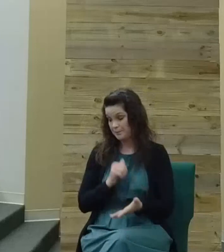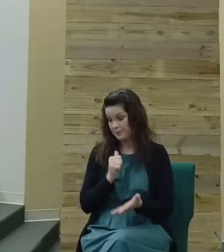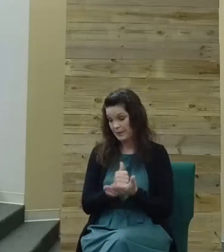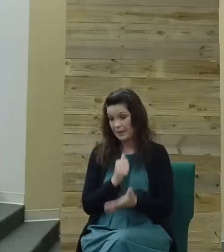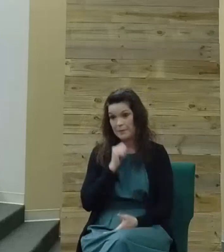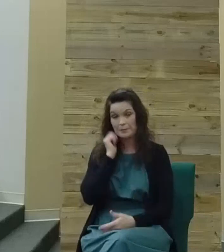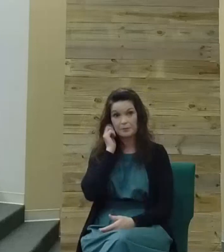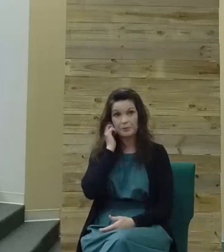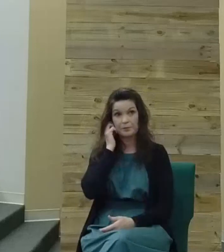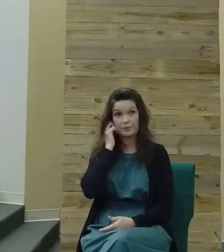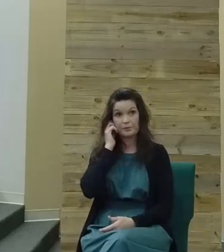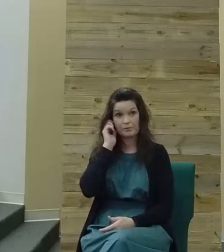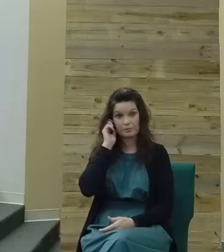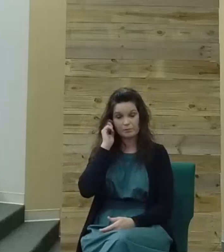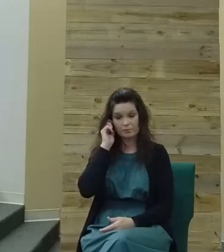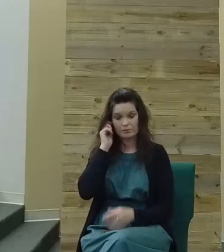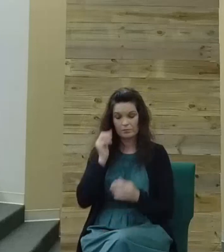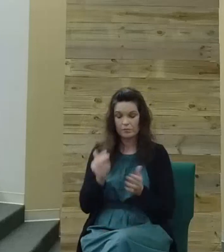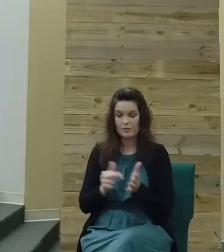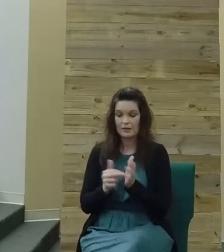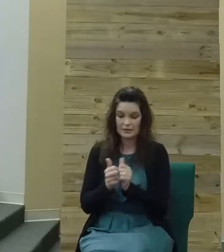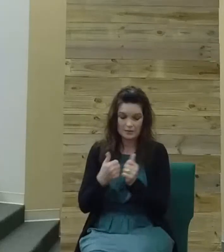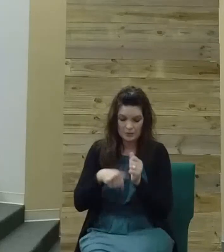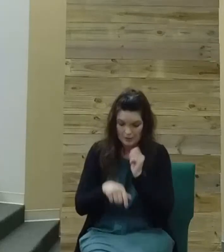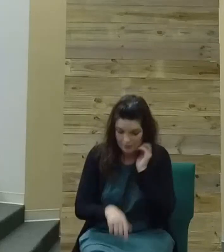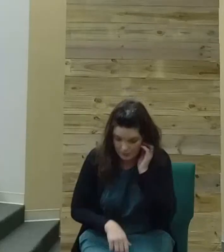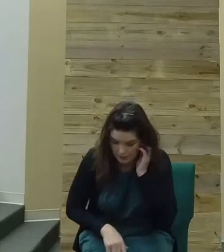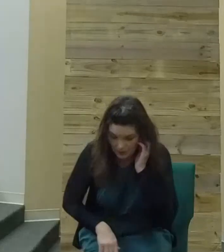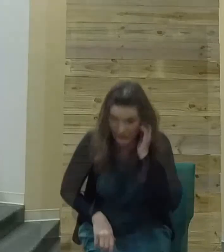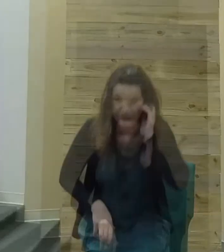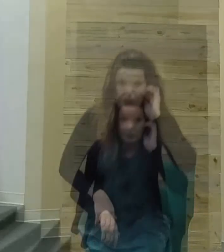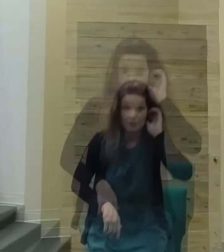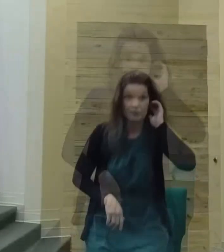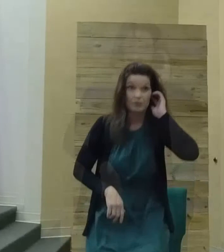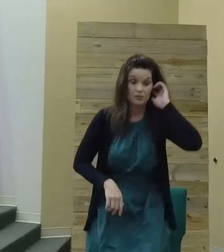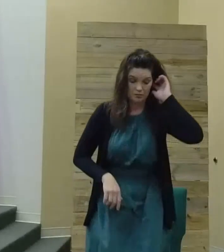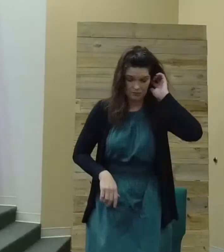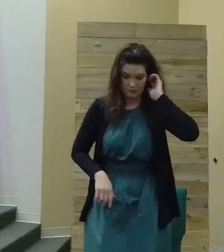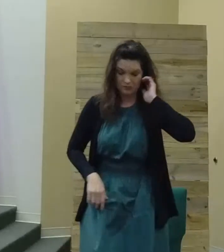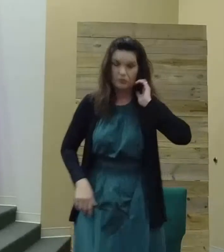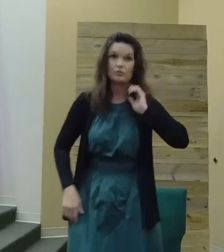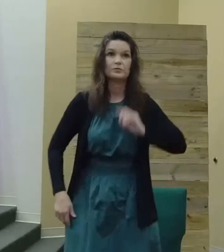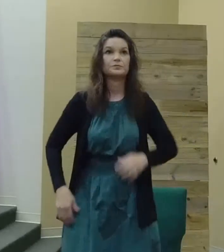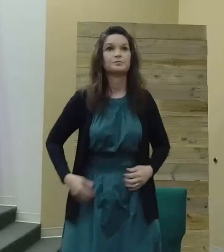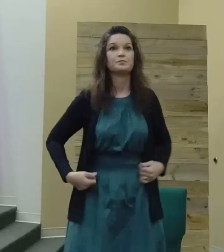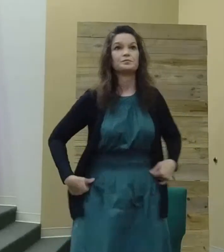pray. Amen. Amen. Let's stand together and sing this song, Jesus Paid It All.